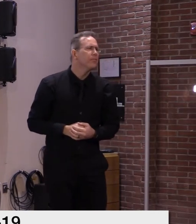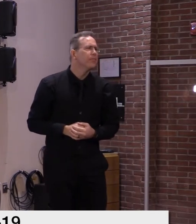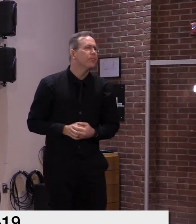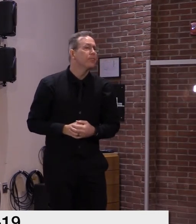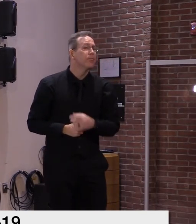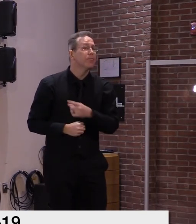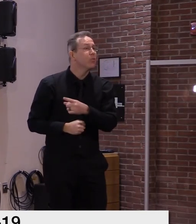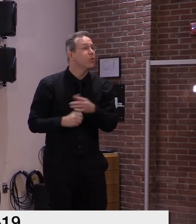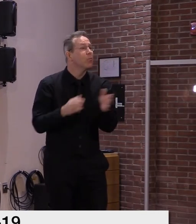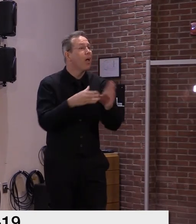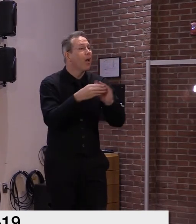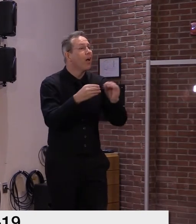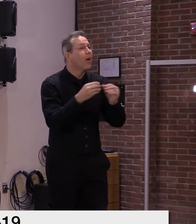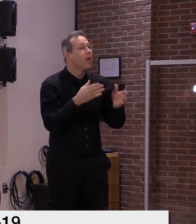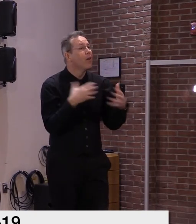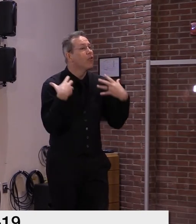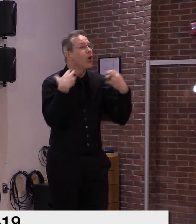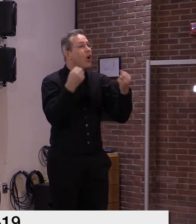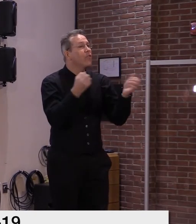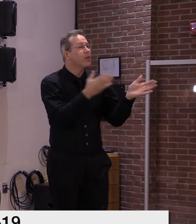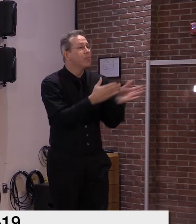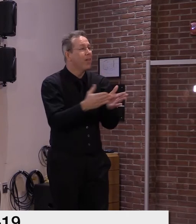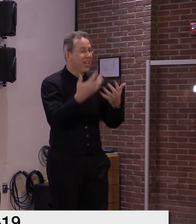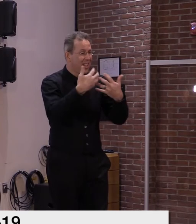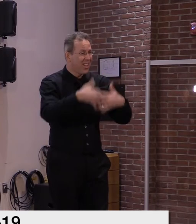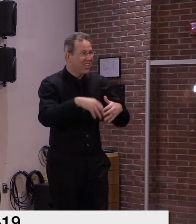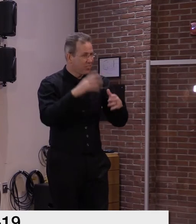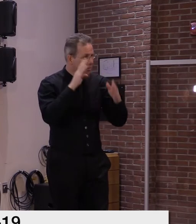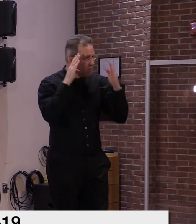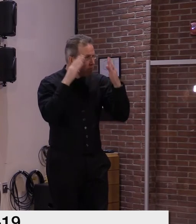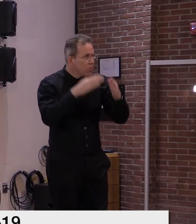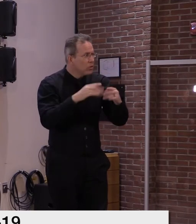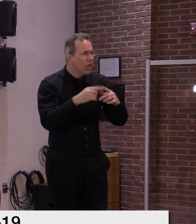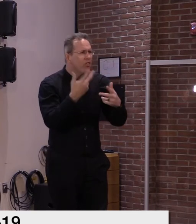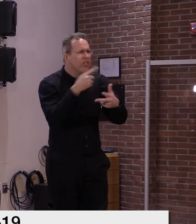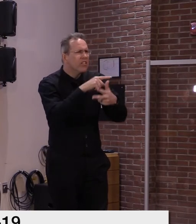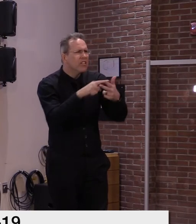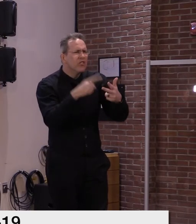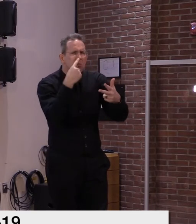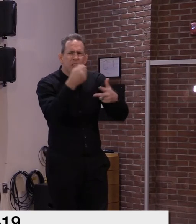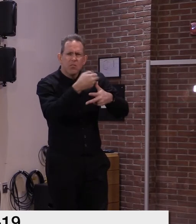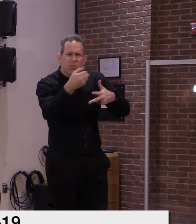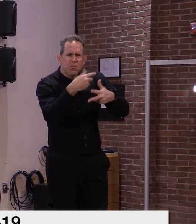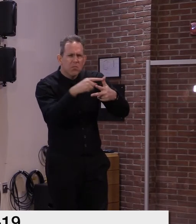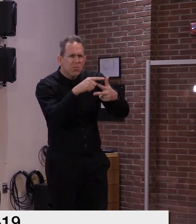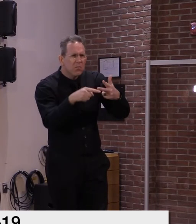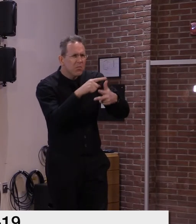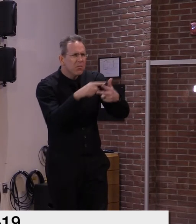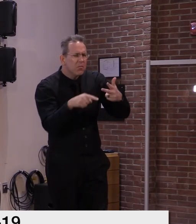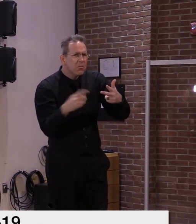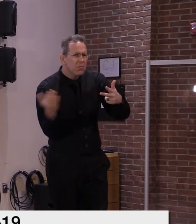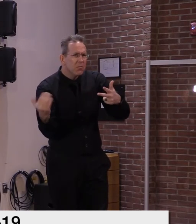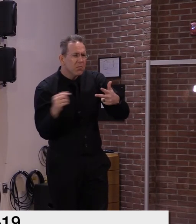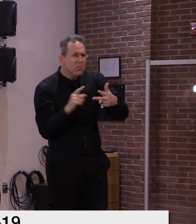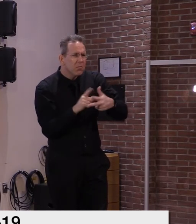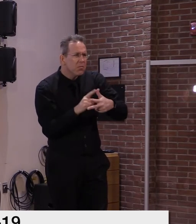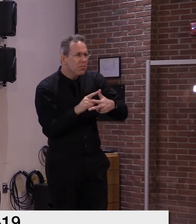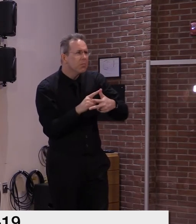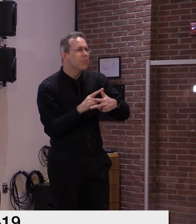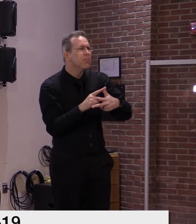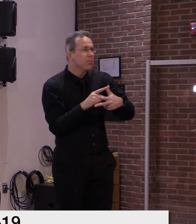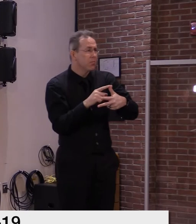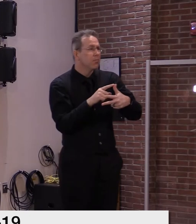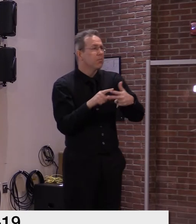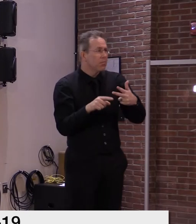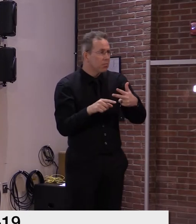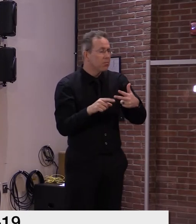assessment phase. Can you share what those three focus areas are? Yeah, so we have three focus areas that will transcend the entire recovery area,